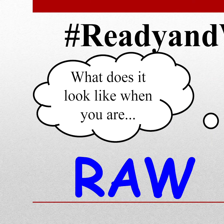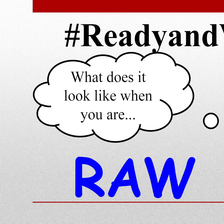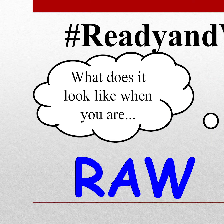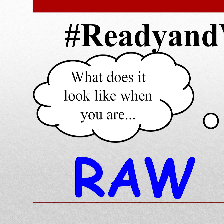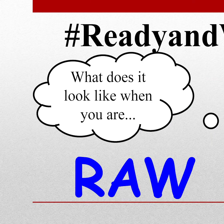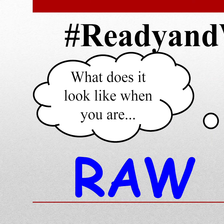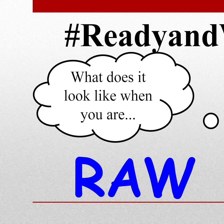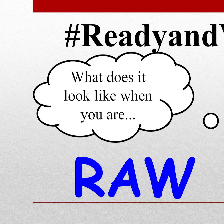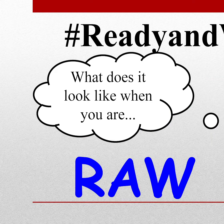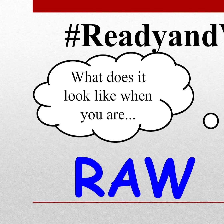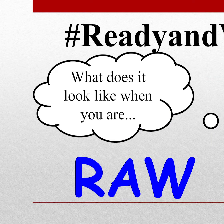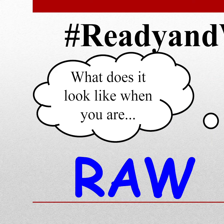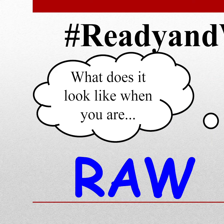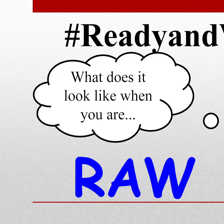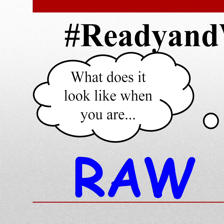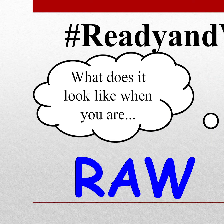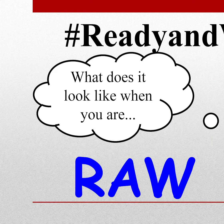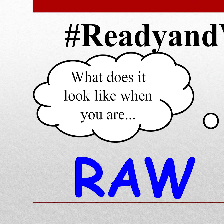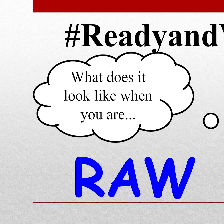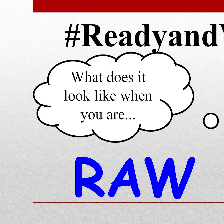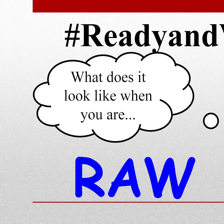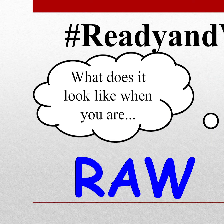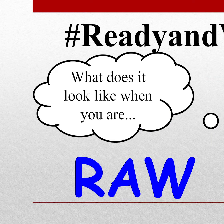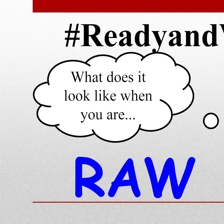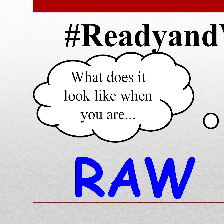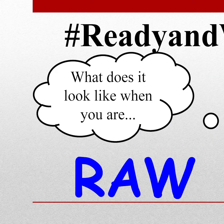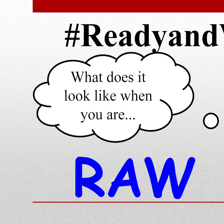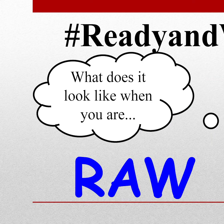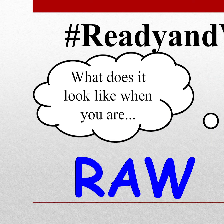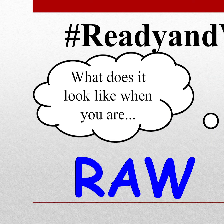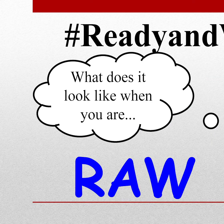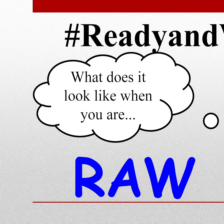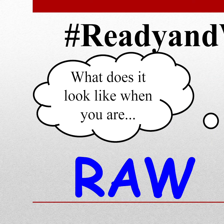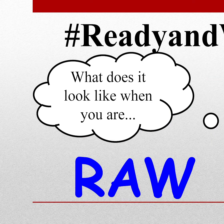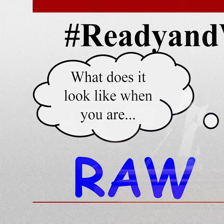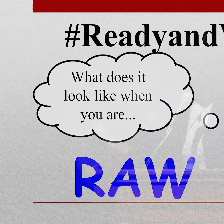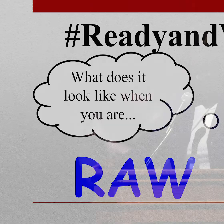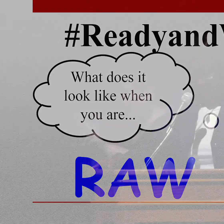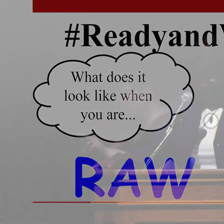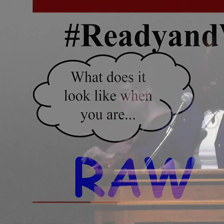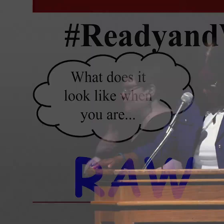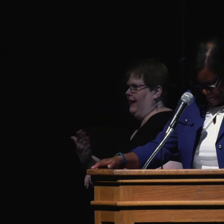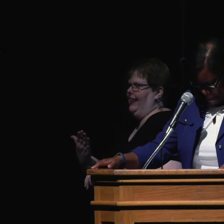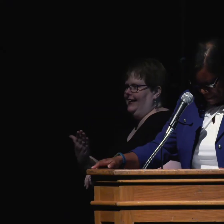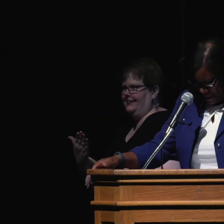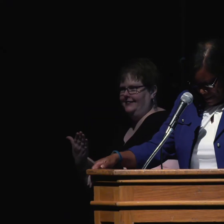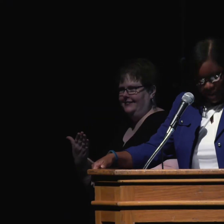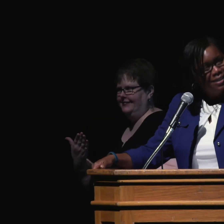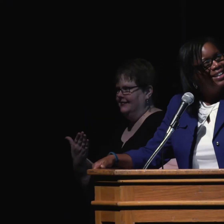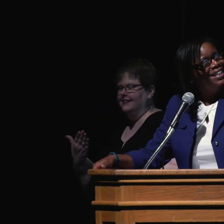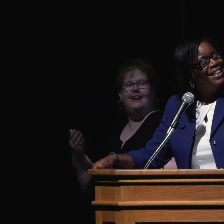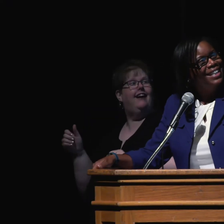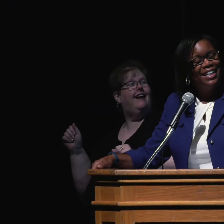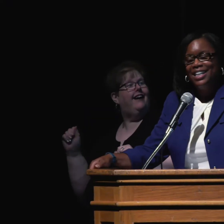Ready and Willing. Ready and Willing.